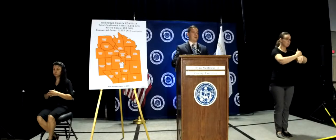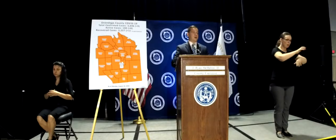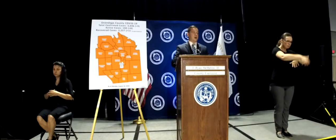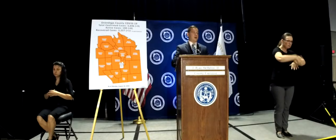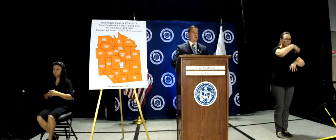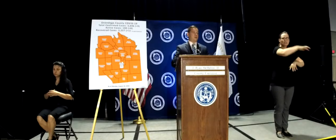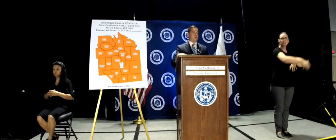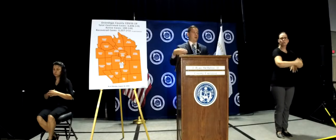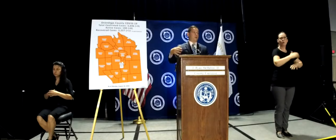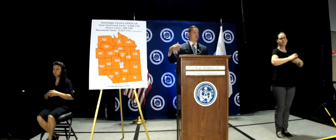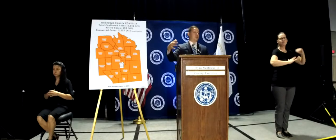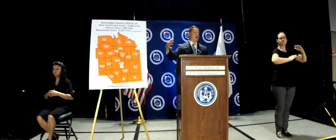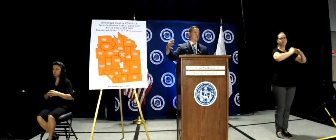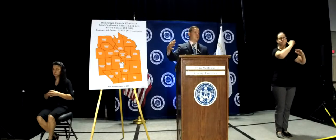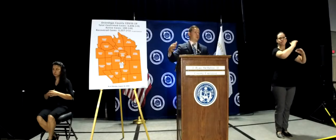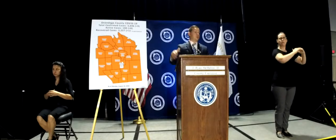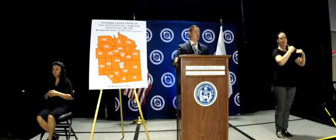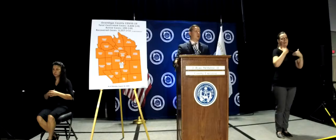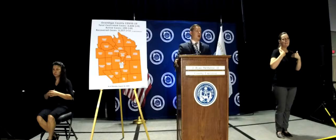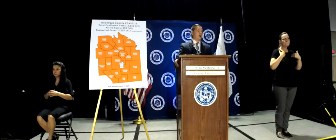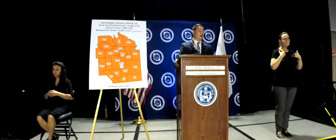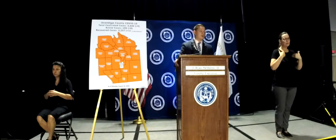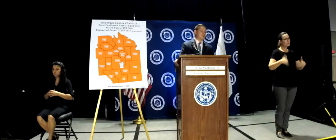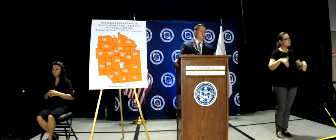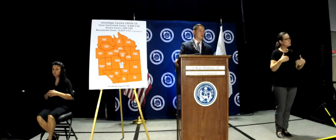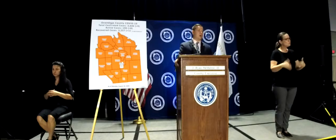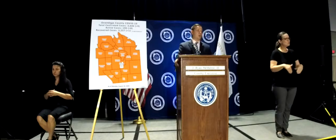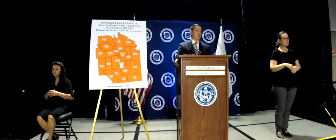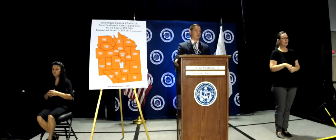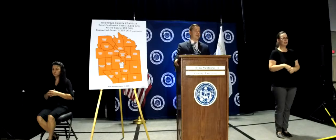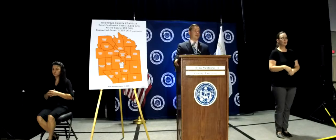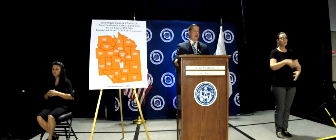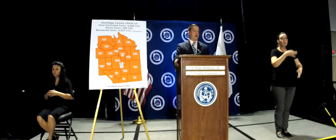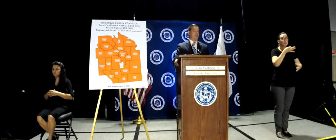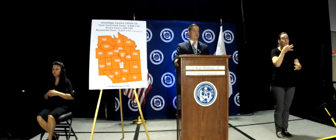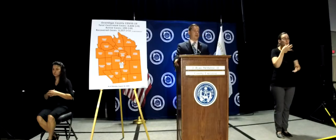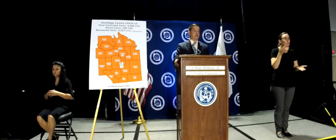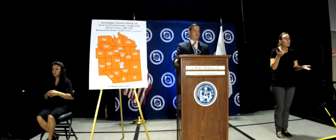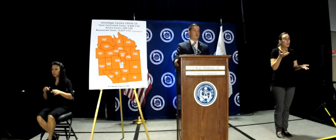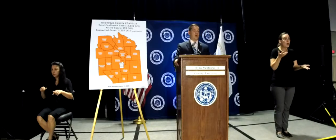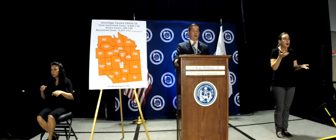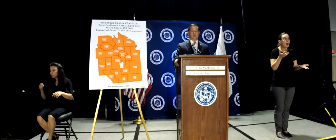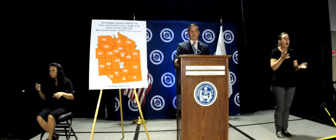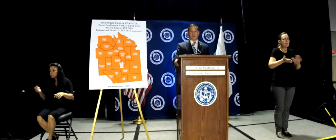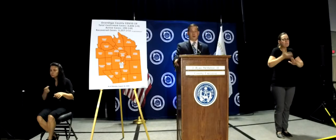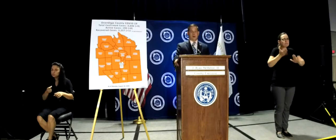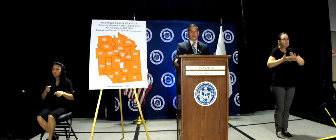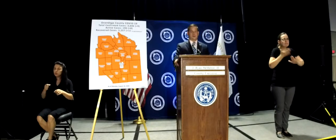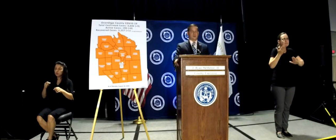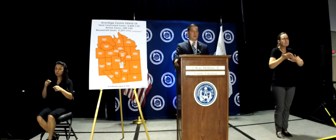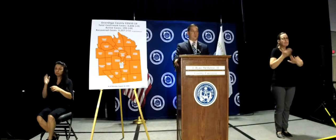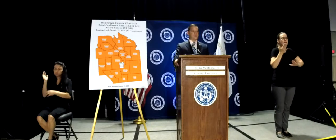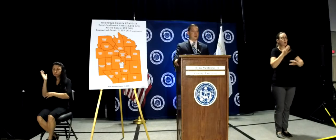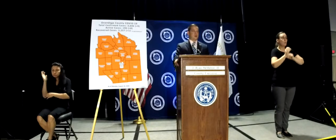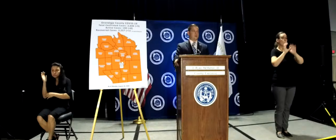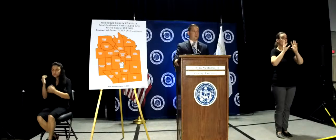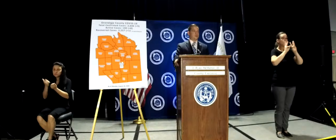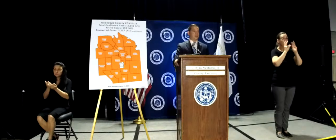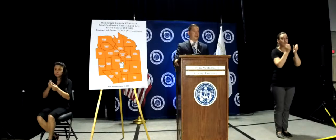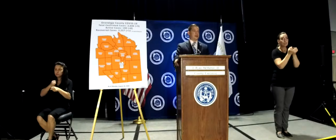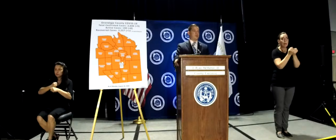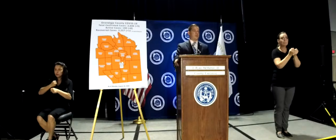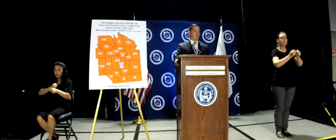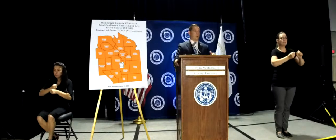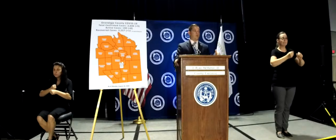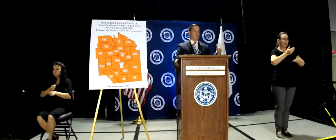workshops for the permanent jobs soon to really kick that off later in the fall so that we start